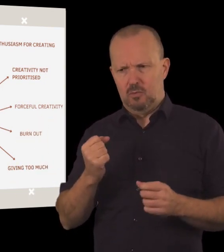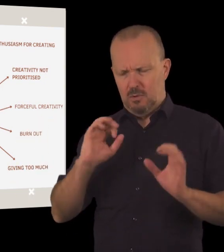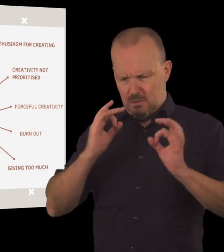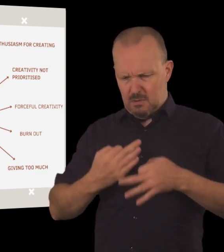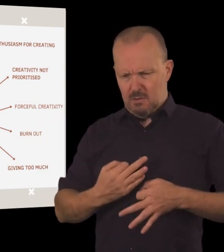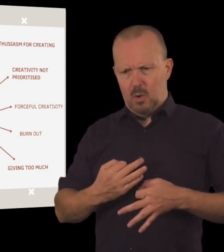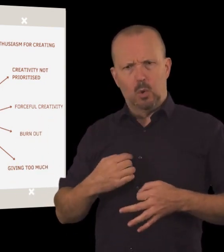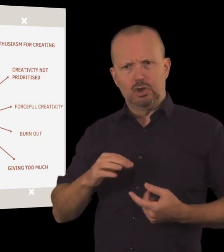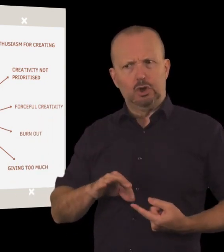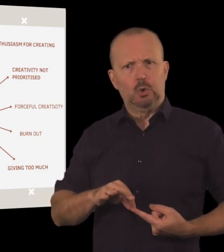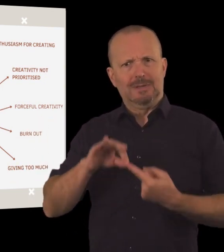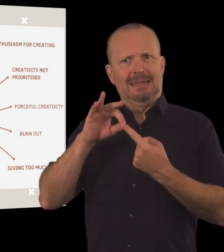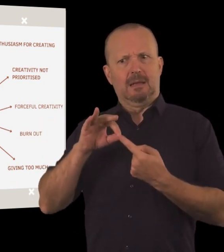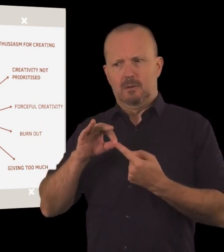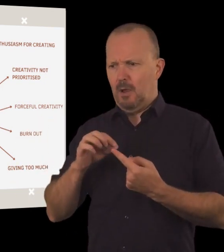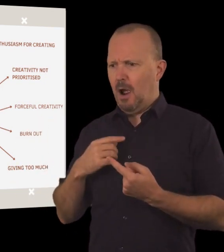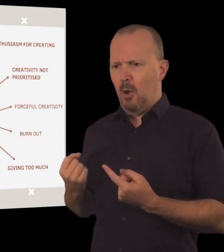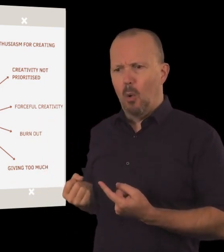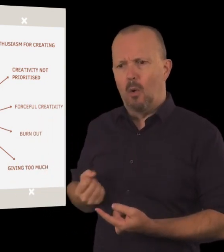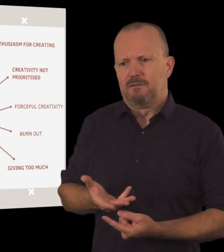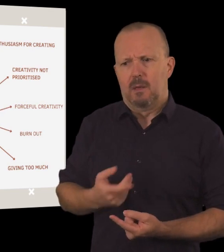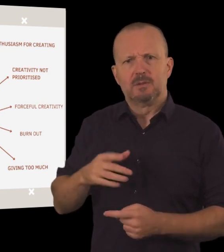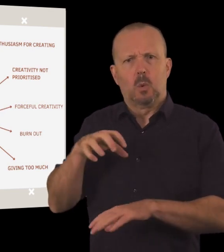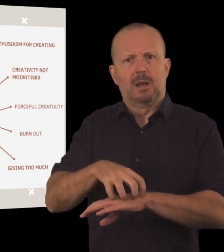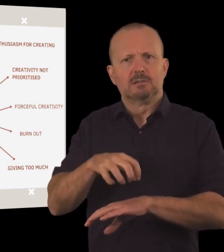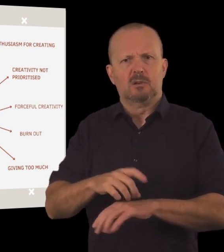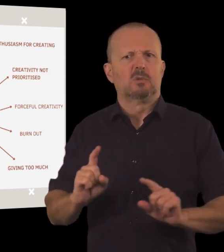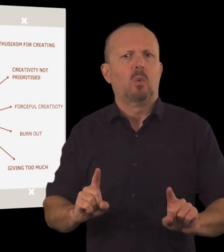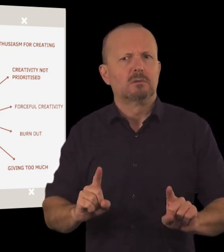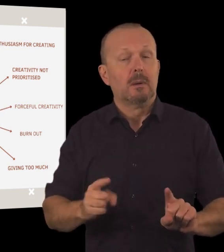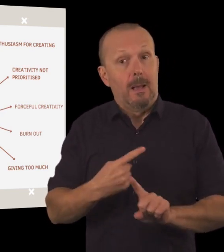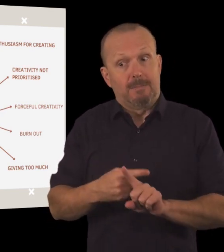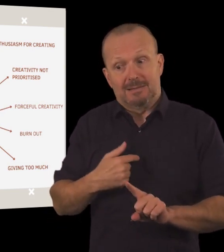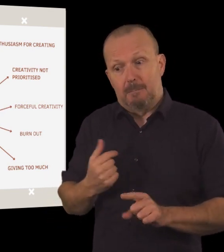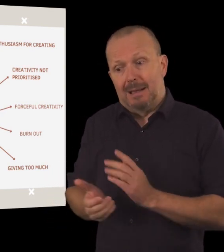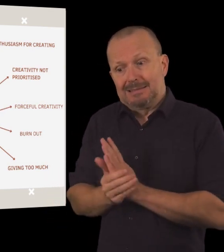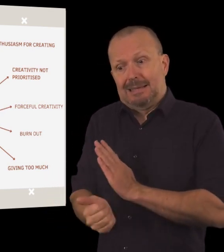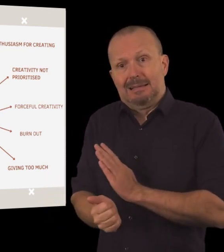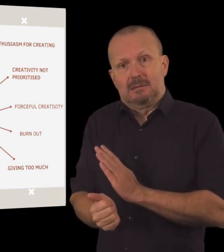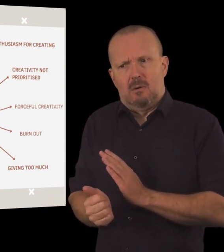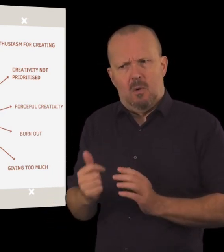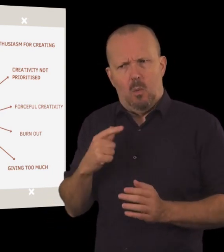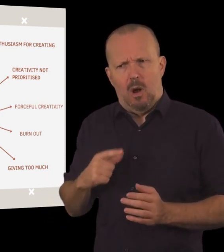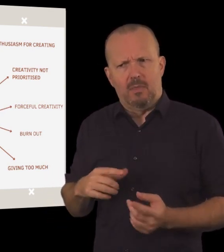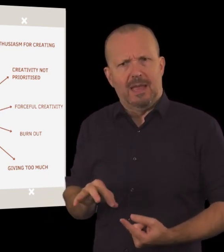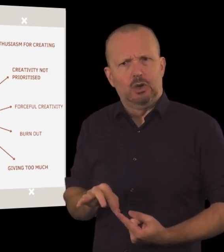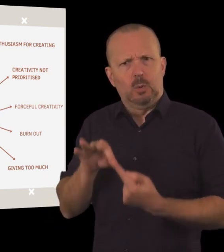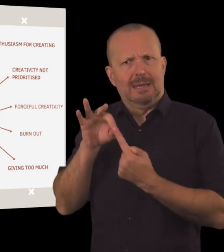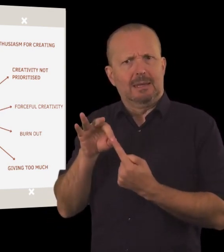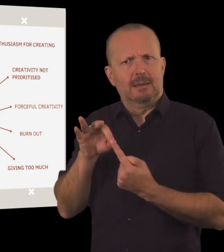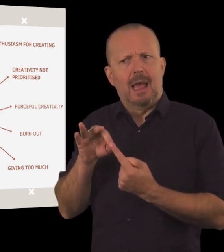what we bring to this organisation. And not only that, what is so unique about the skills that we do have?